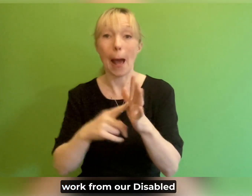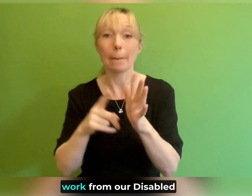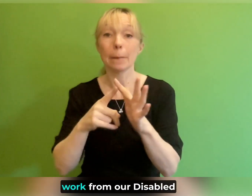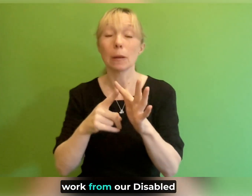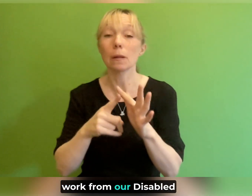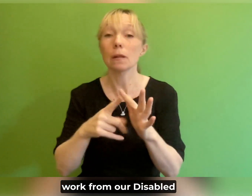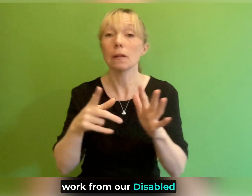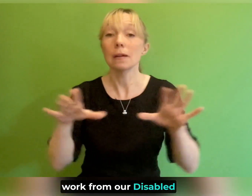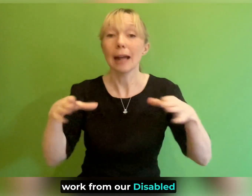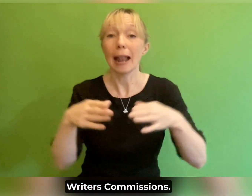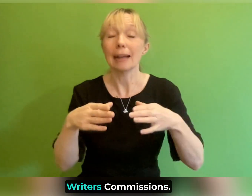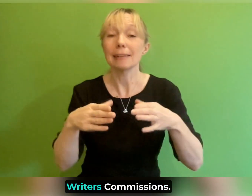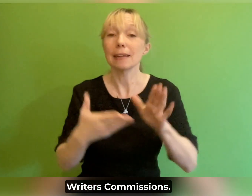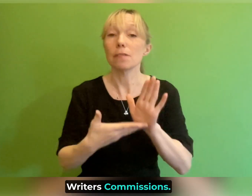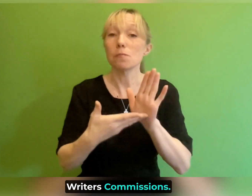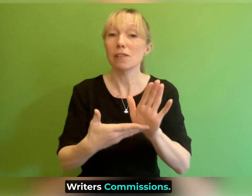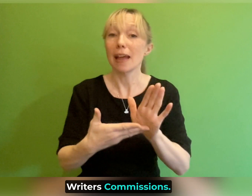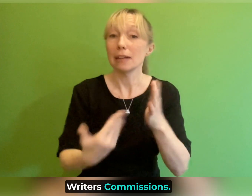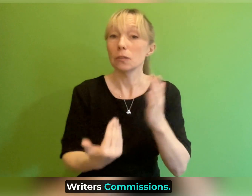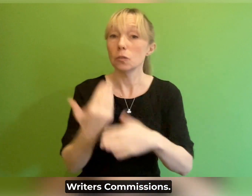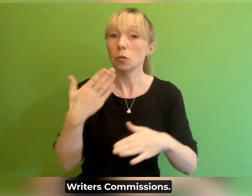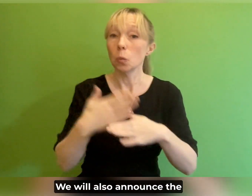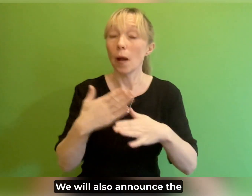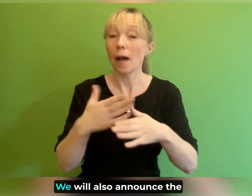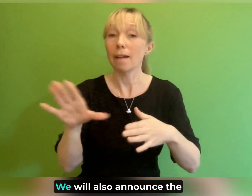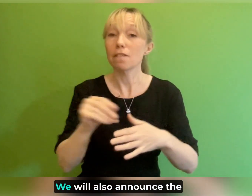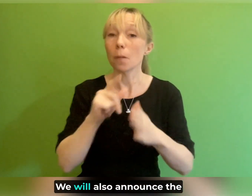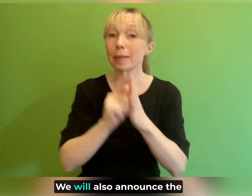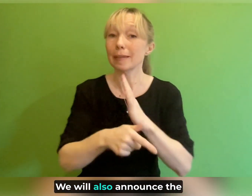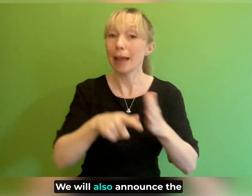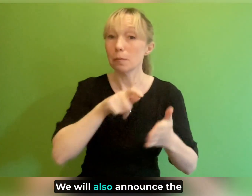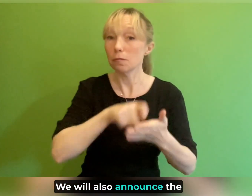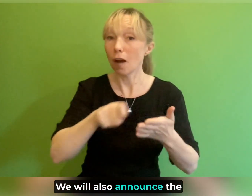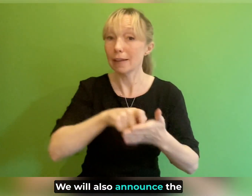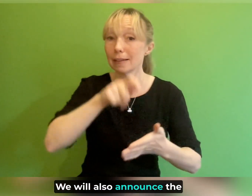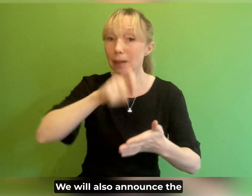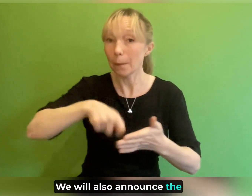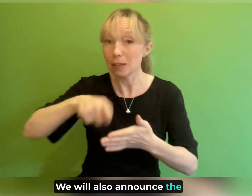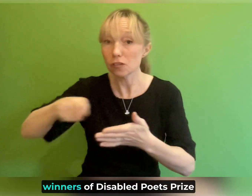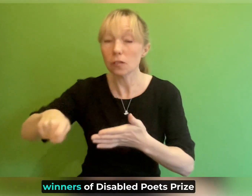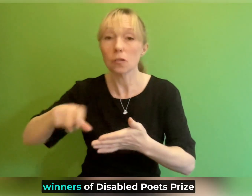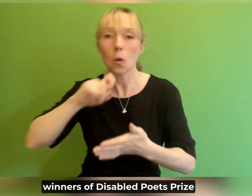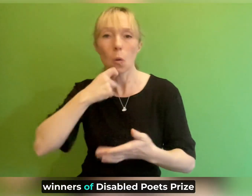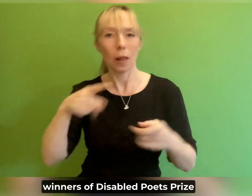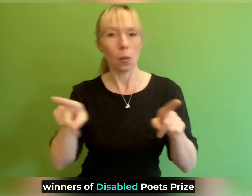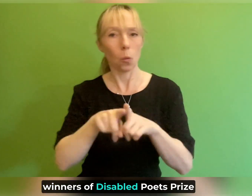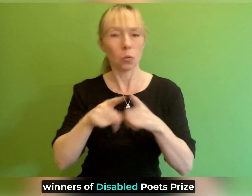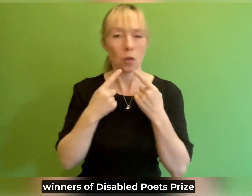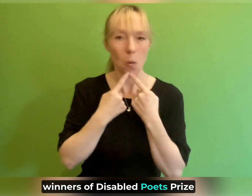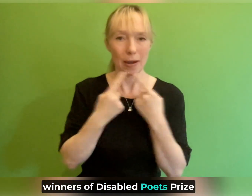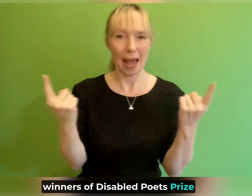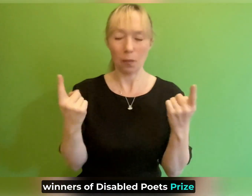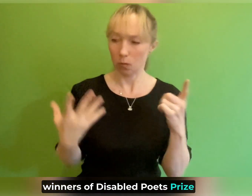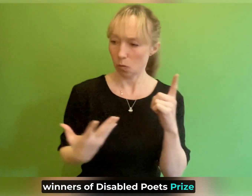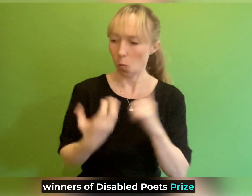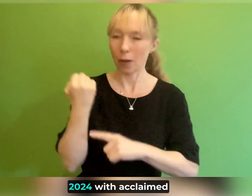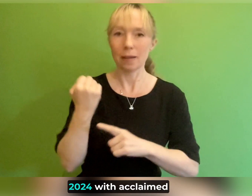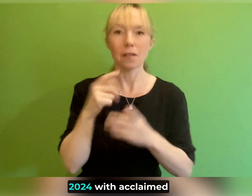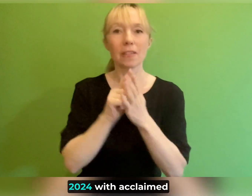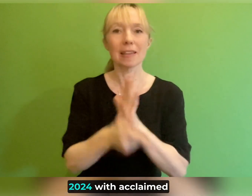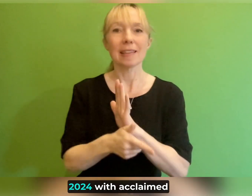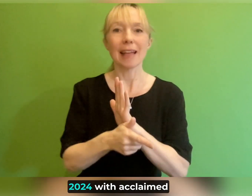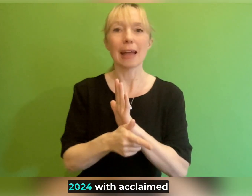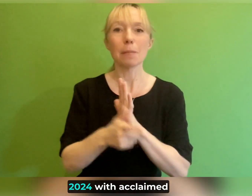brand new work from our Disabled Writers' Commissions. We will also announce the winners of Disabled Poets' Prize